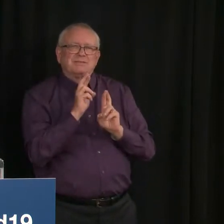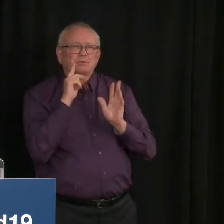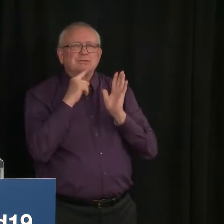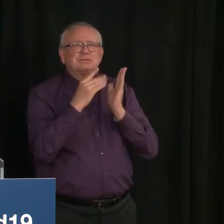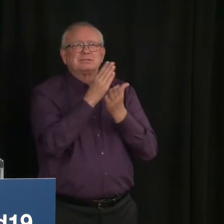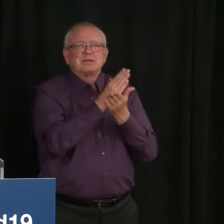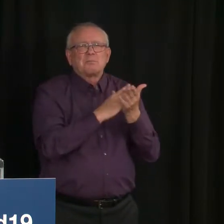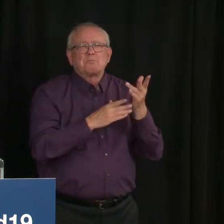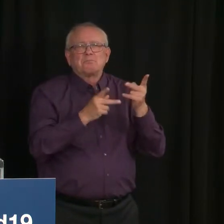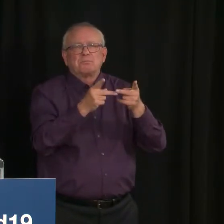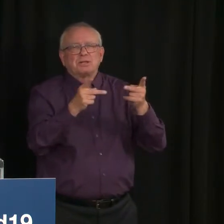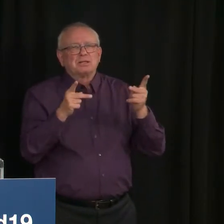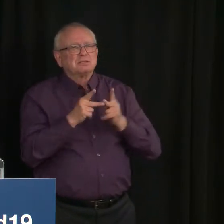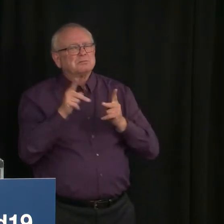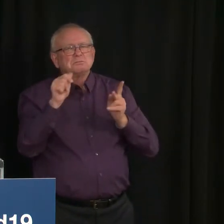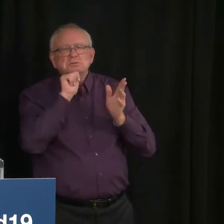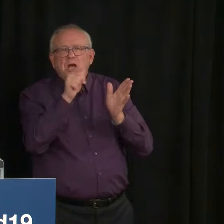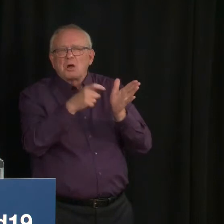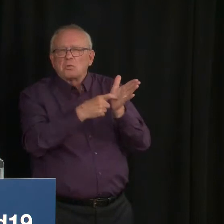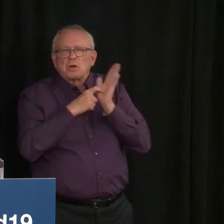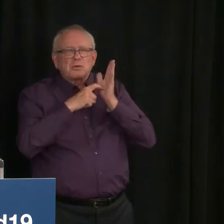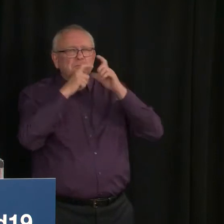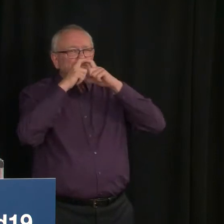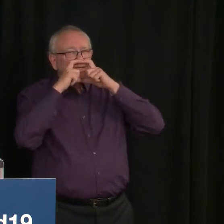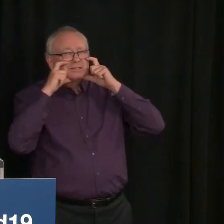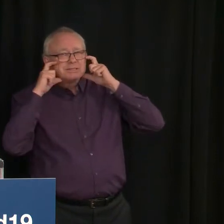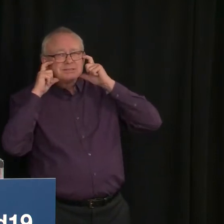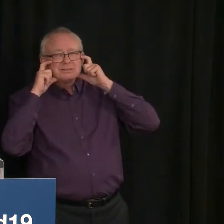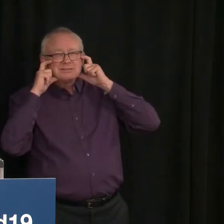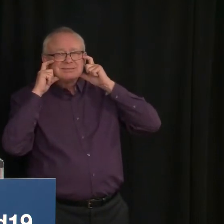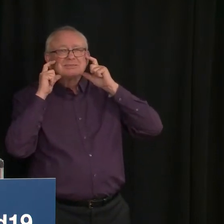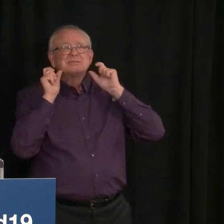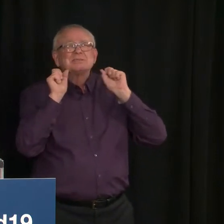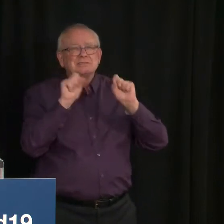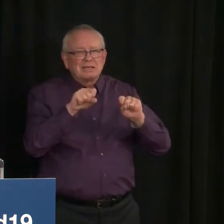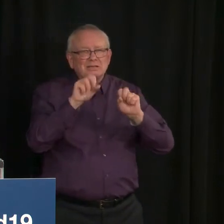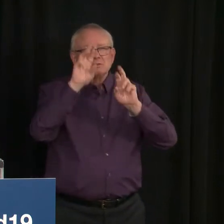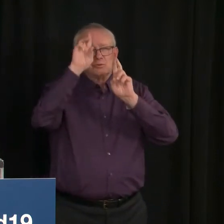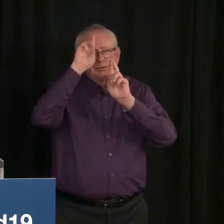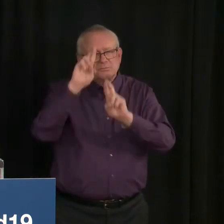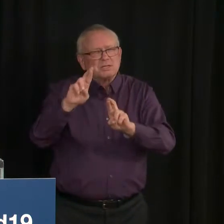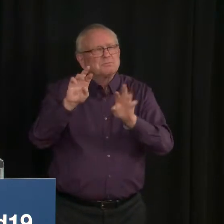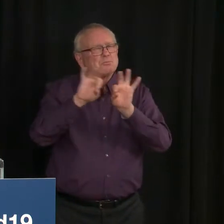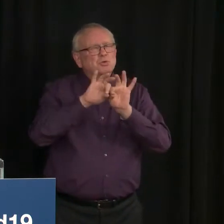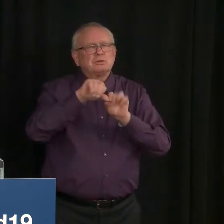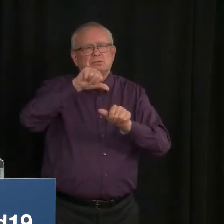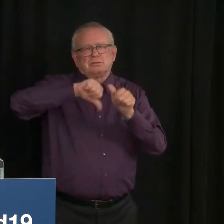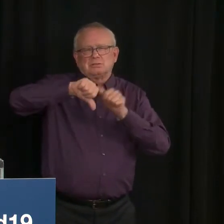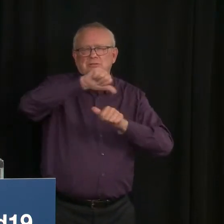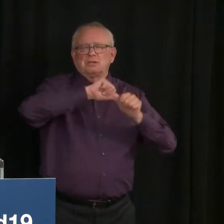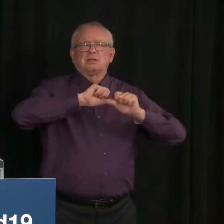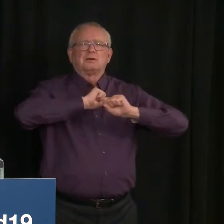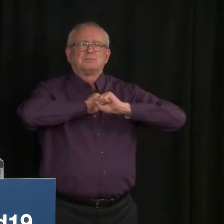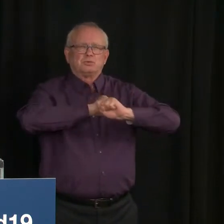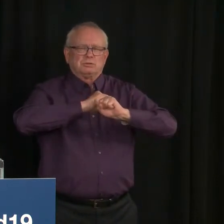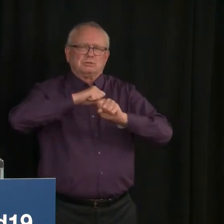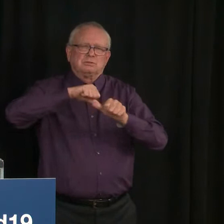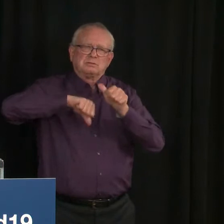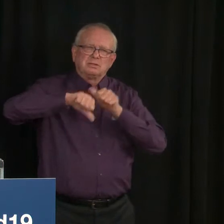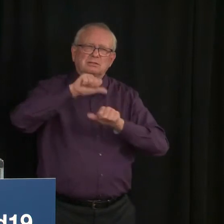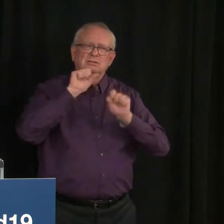legally required. Again, that's something that can continue to happen to protect each other as we move forward